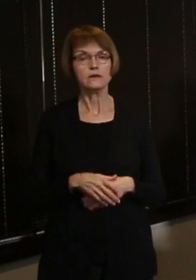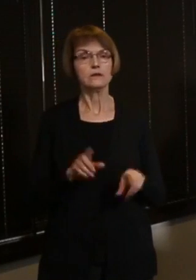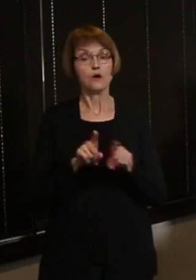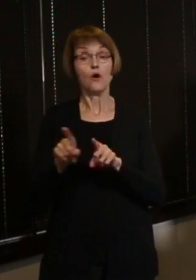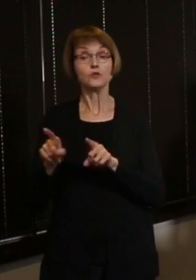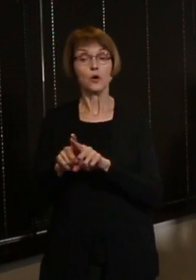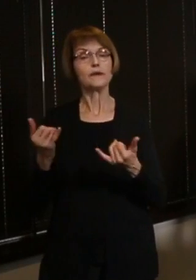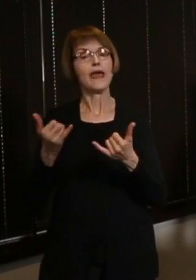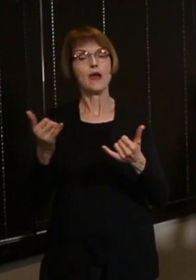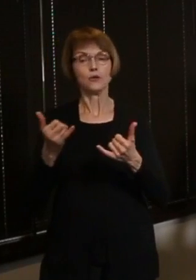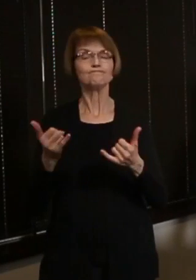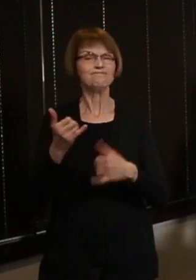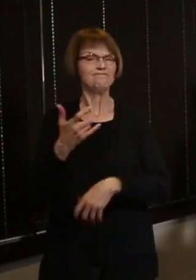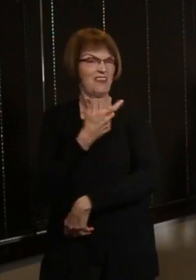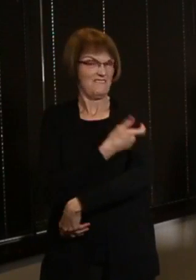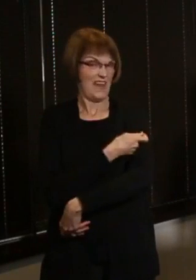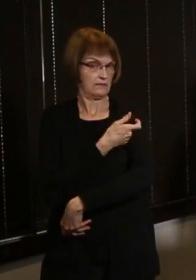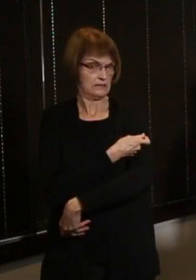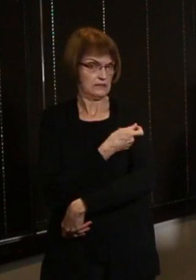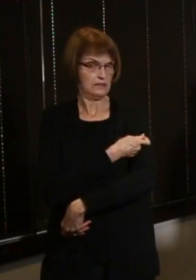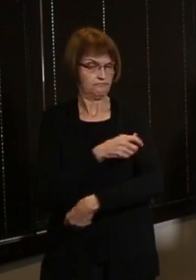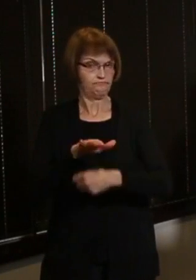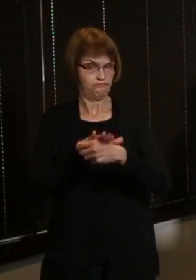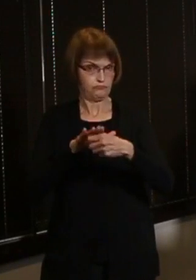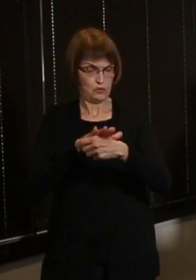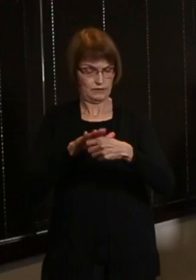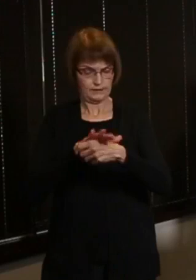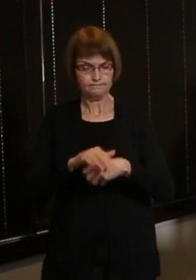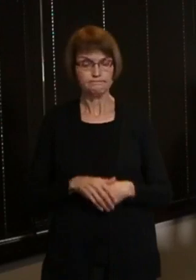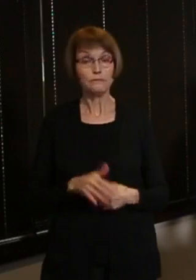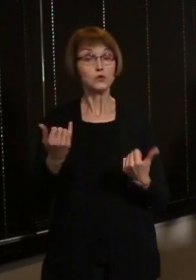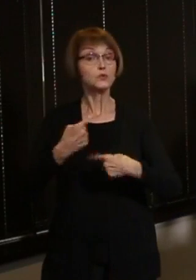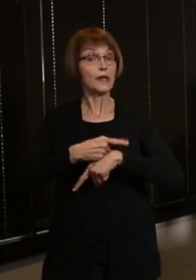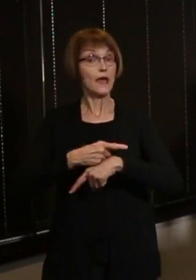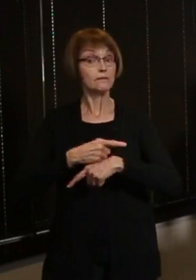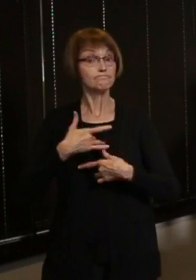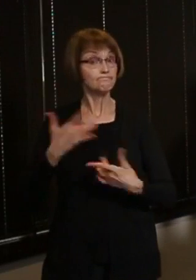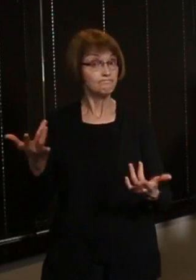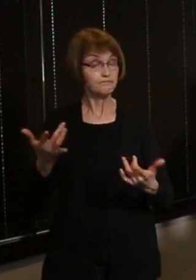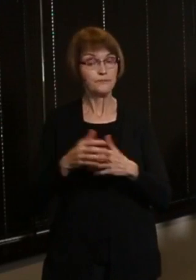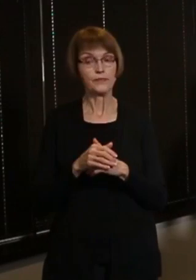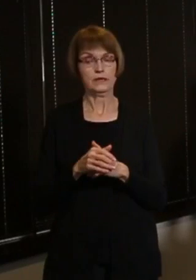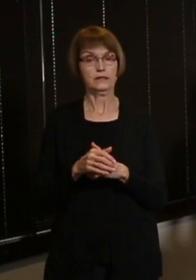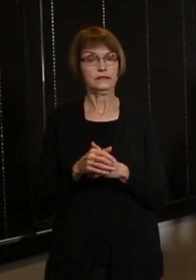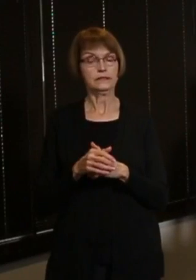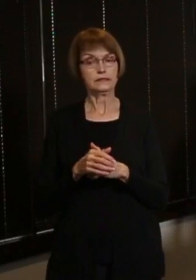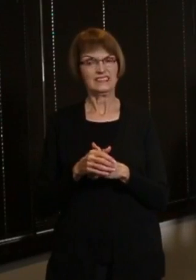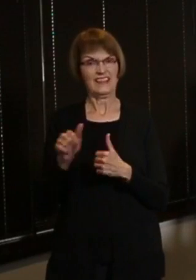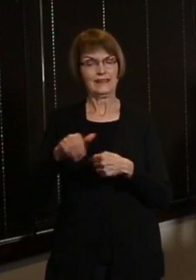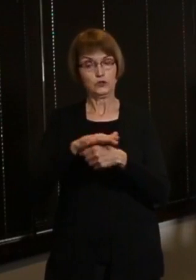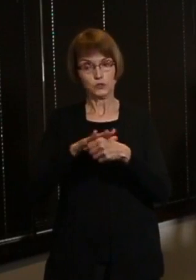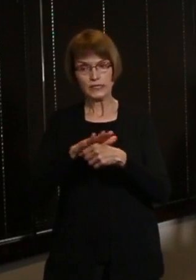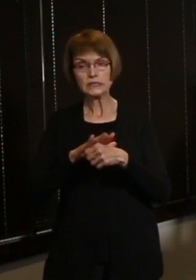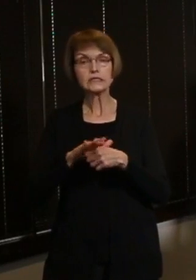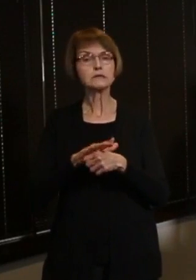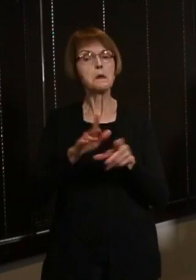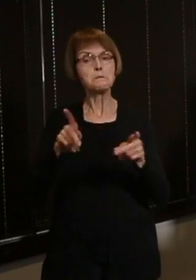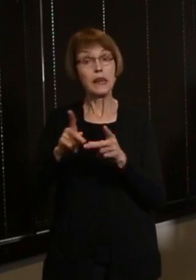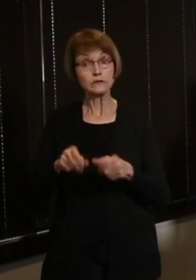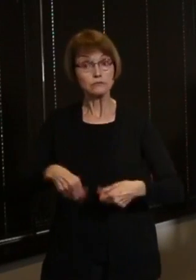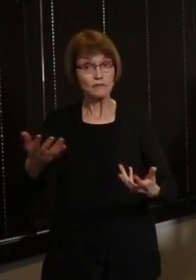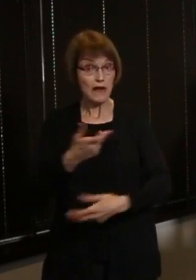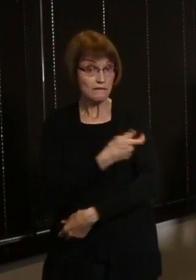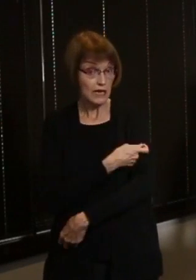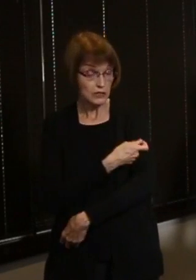on vaccinations within our region. So to date, vaccinators in our region are